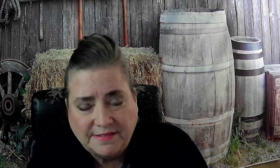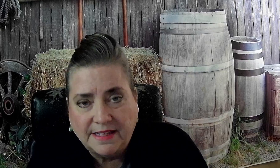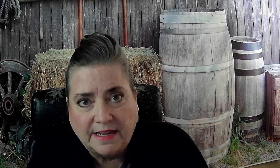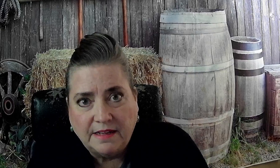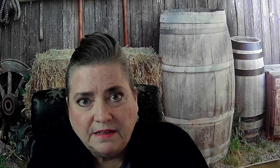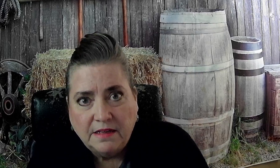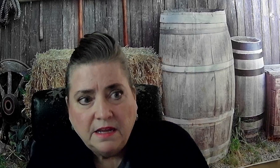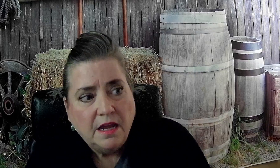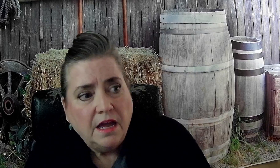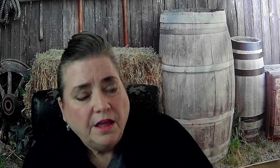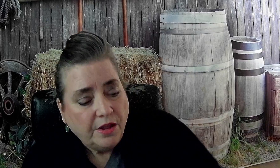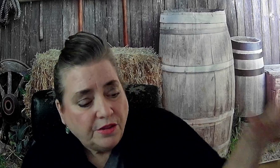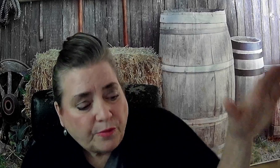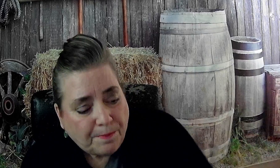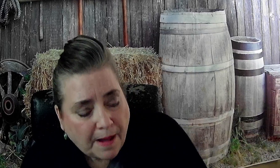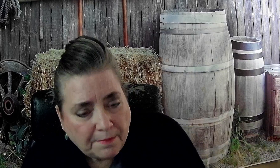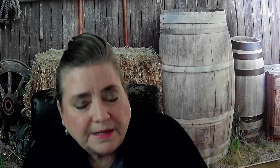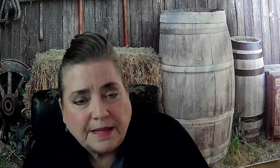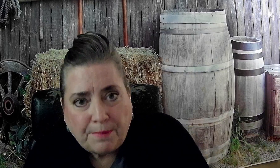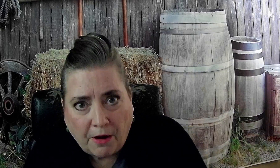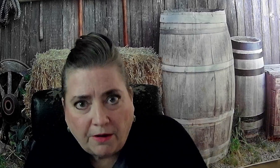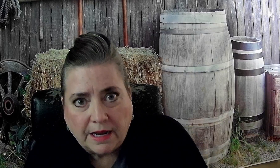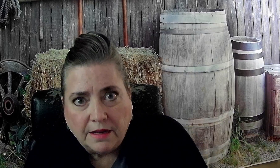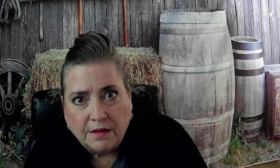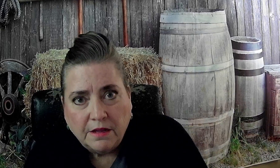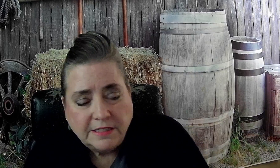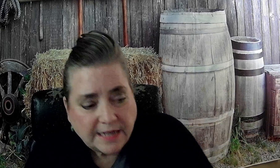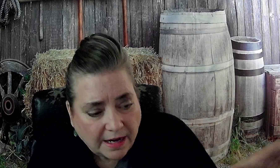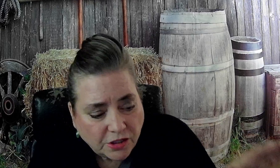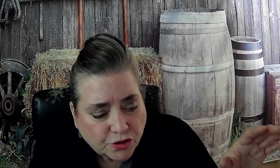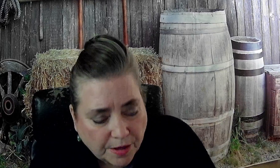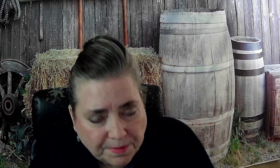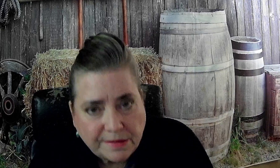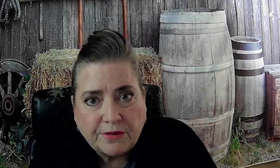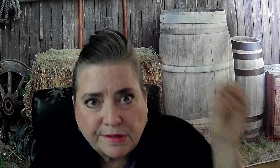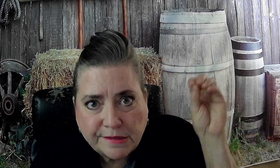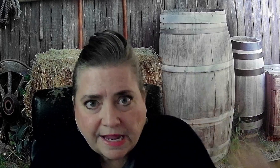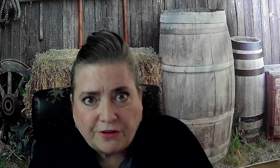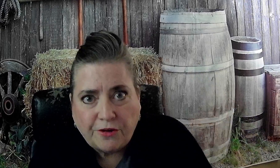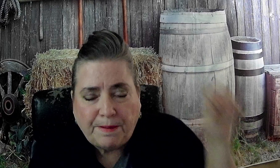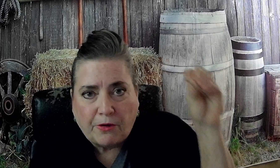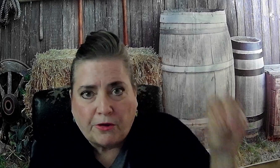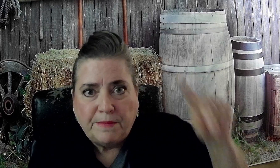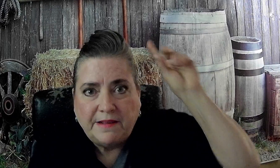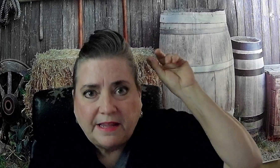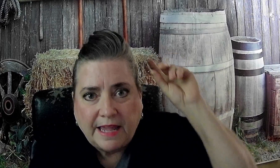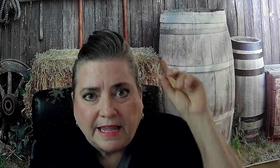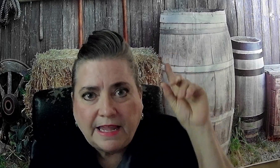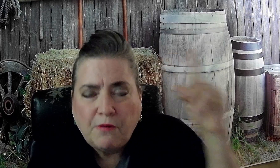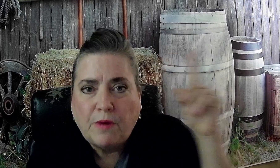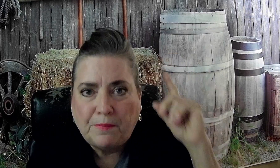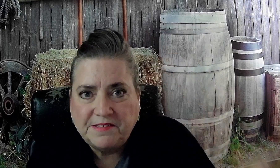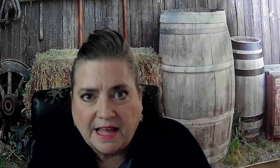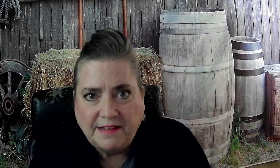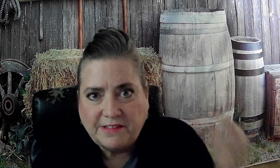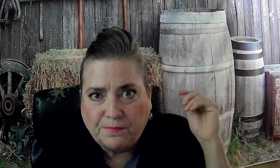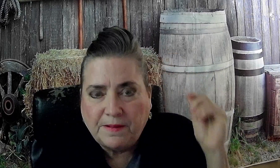Seriously, the Republican Party, Donald Trump is their standard bearer, meaning he represents their